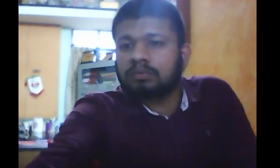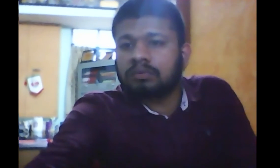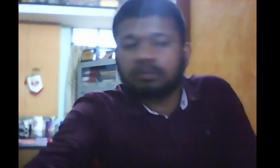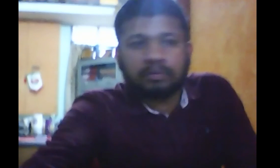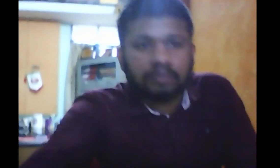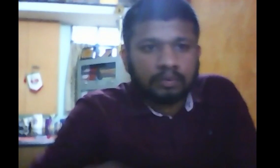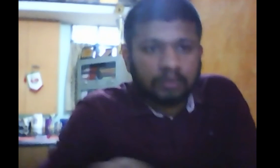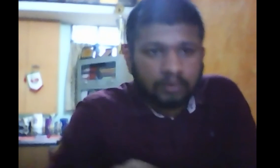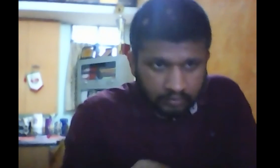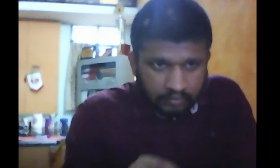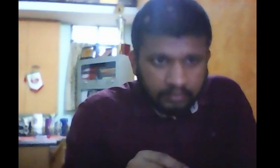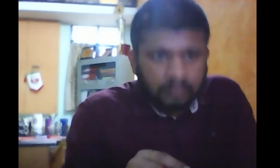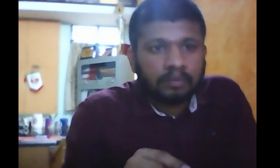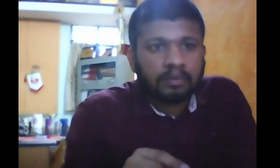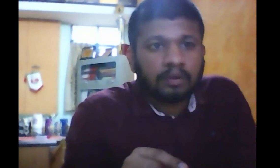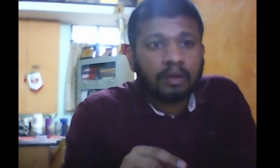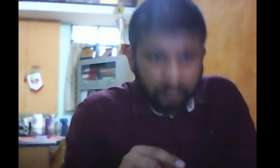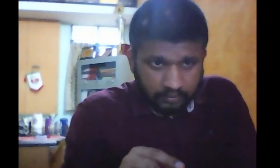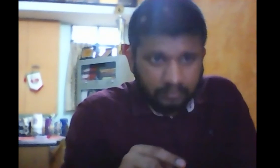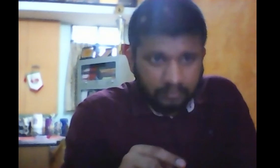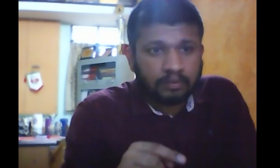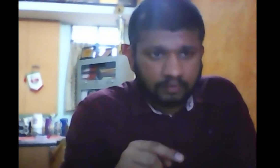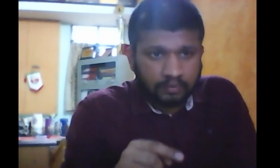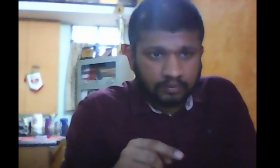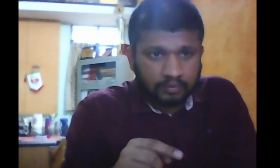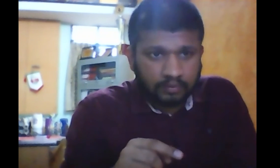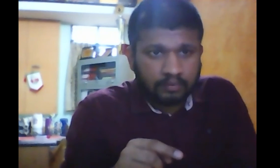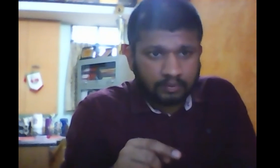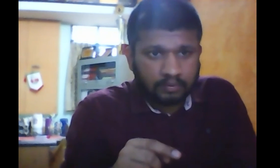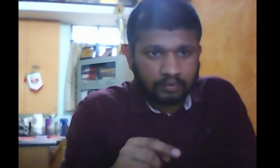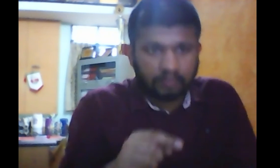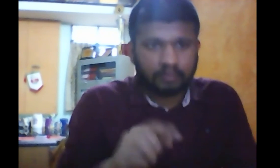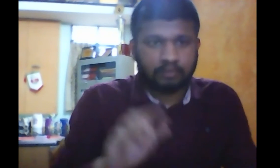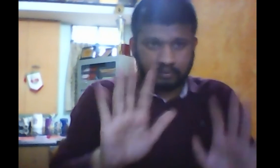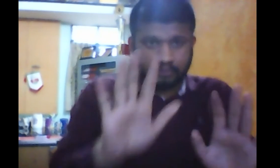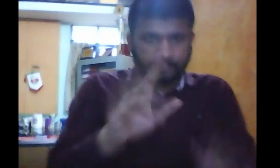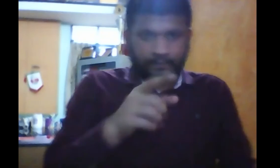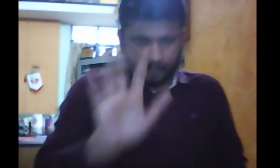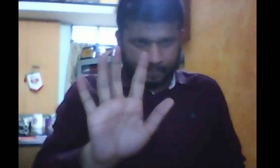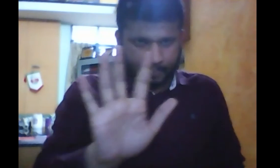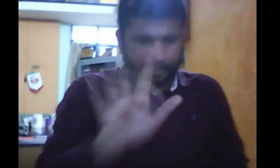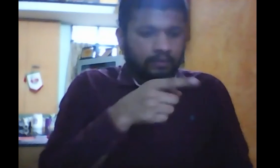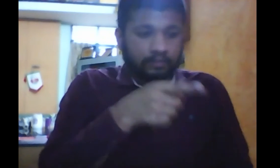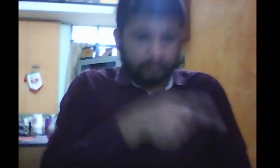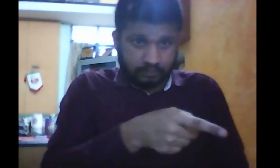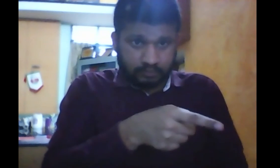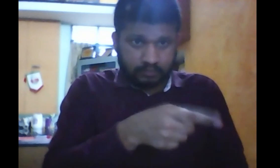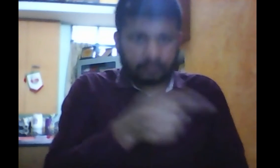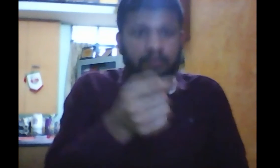cost? This money. No, no. This is which.